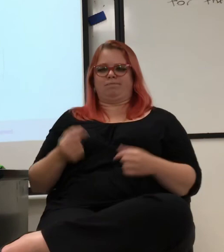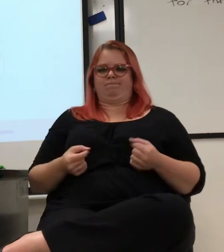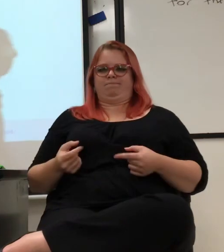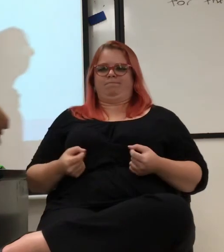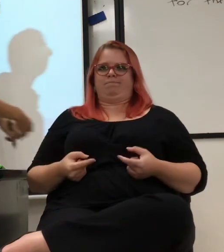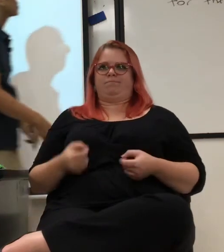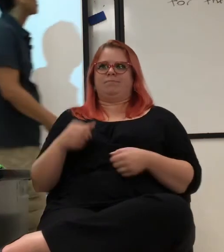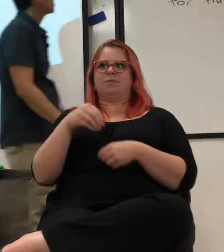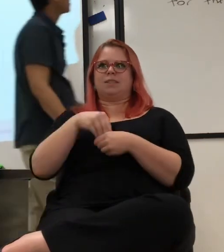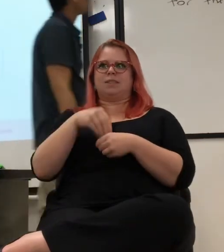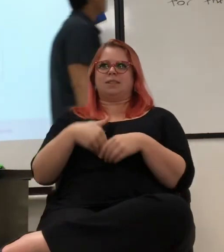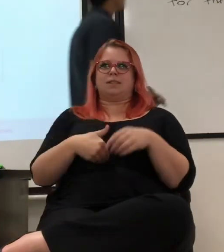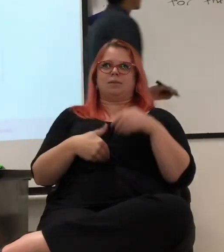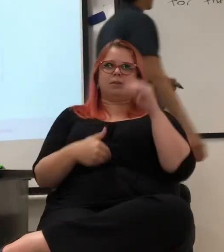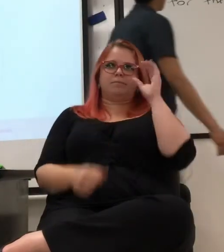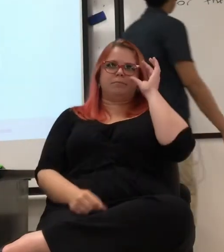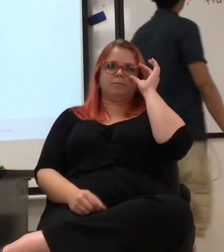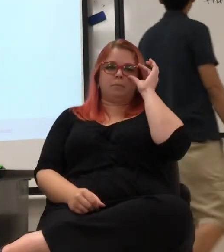Okay.